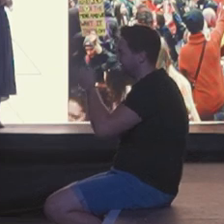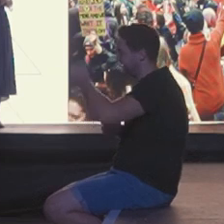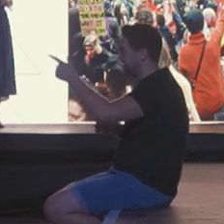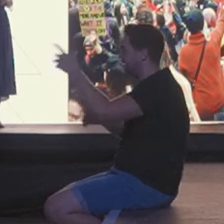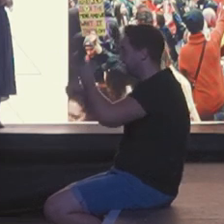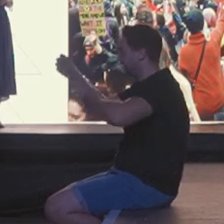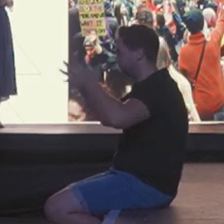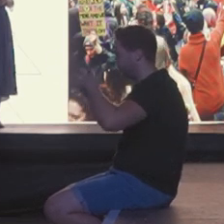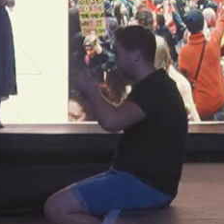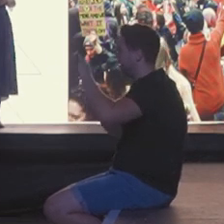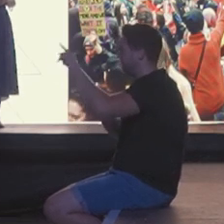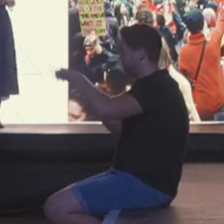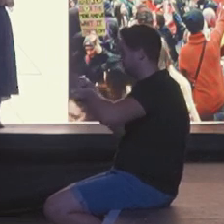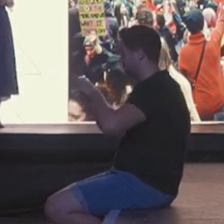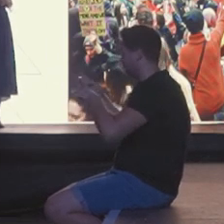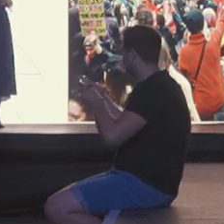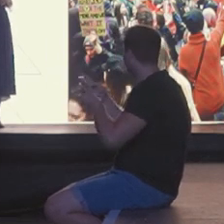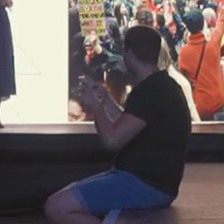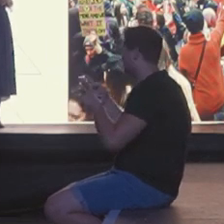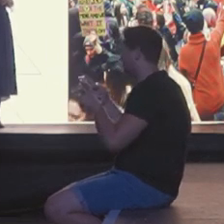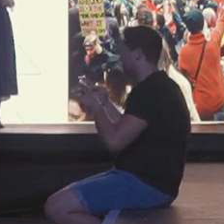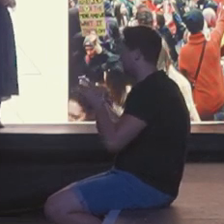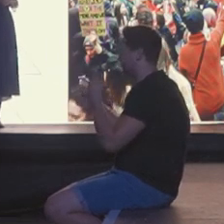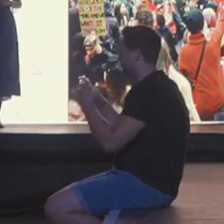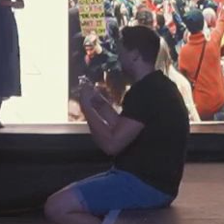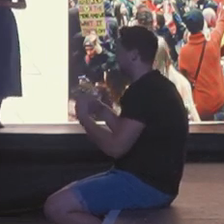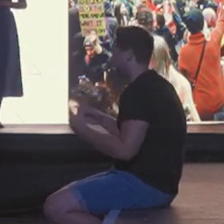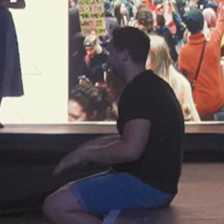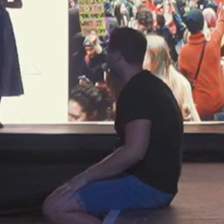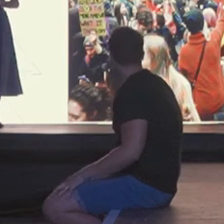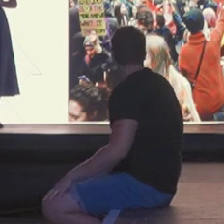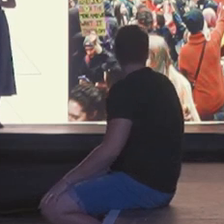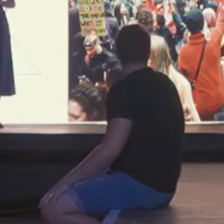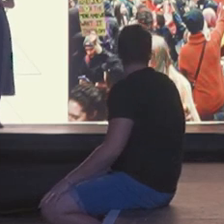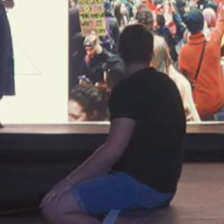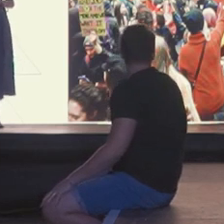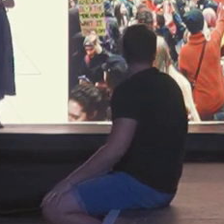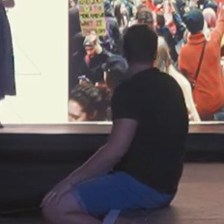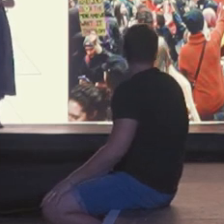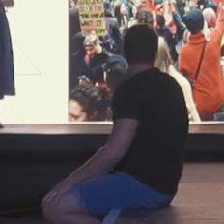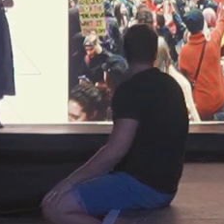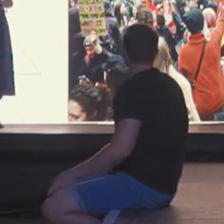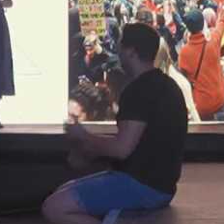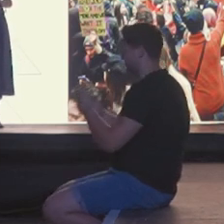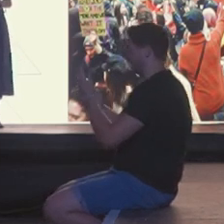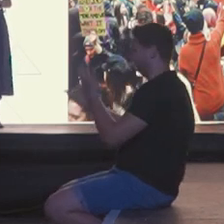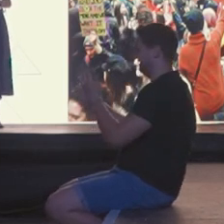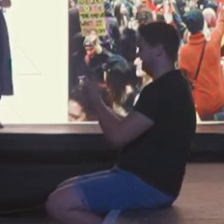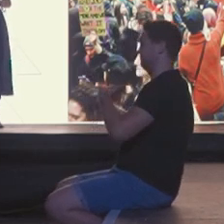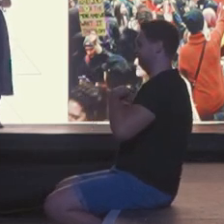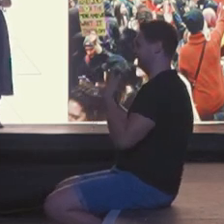always organizing actions, we're always doing stuff, we always want to grow the movement. Because fundamentally, I don't want to look back in 30, 40 years and